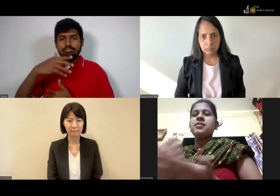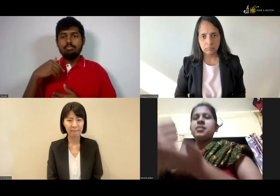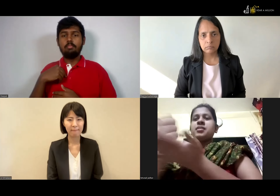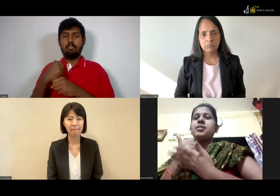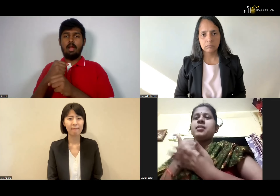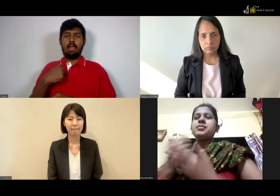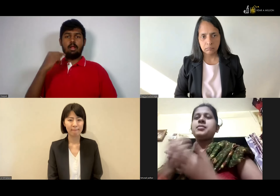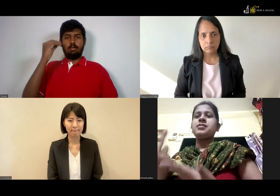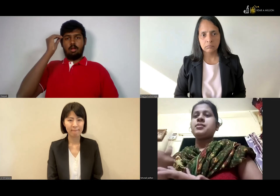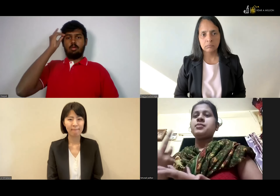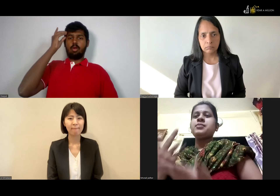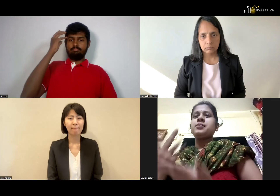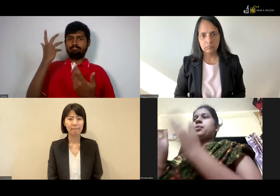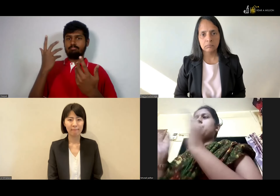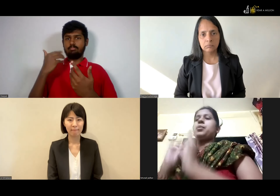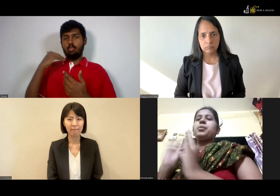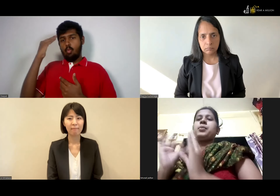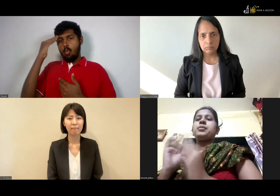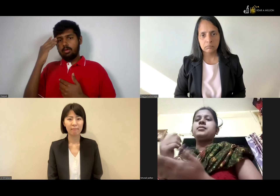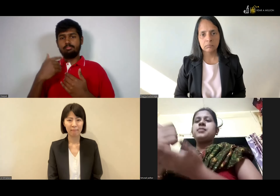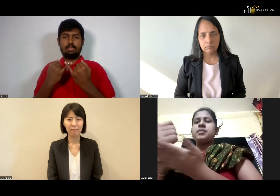So can you help me with something?